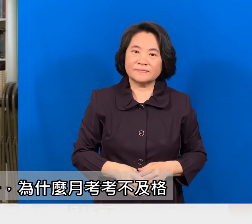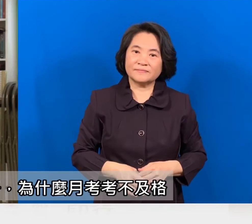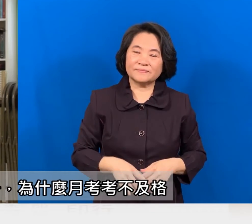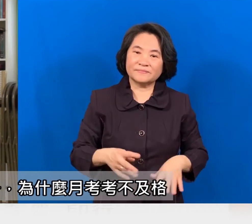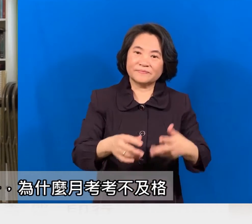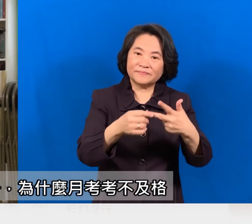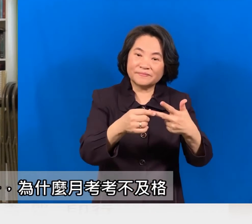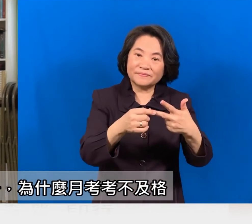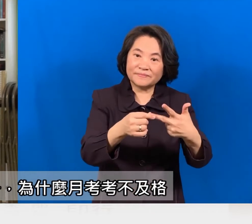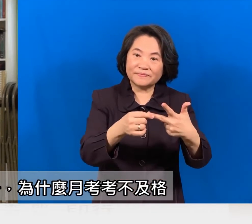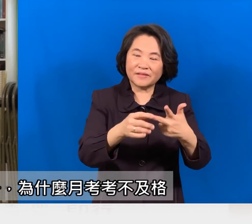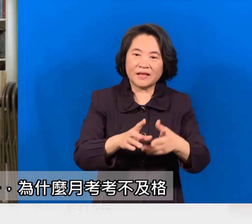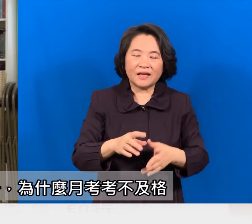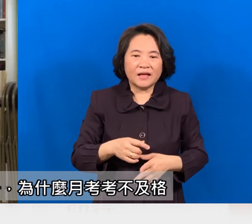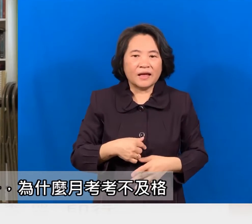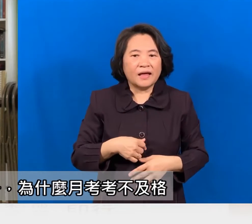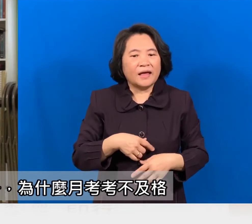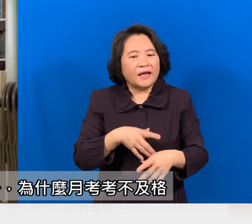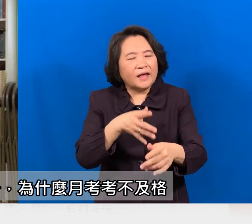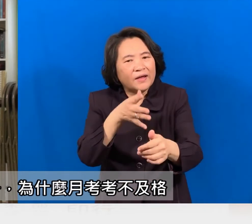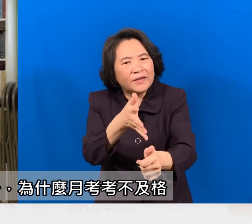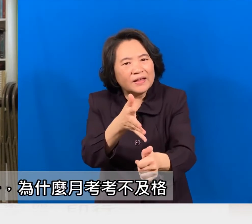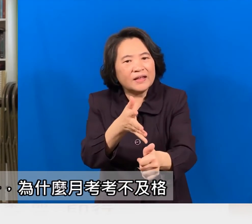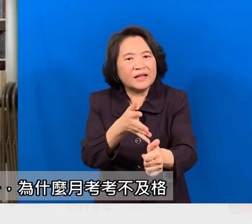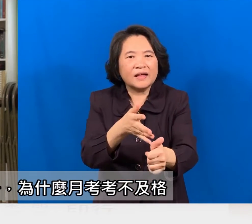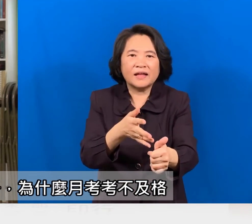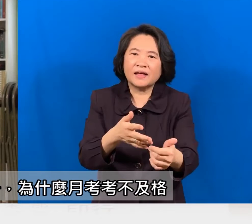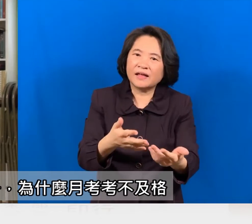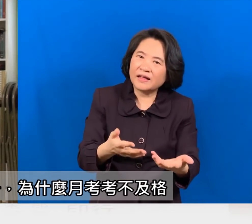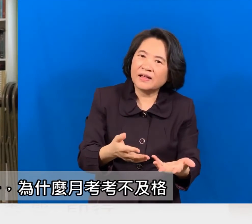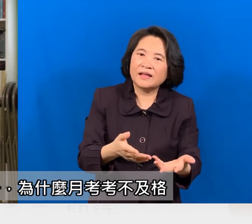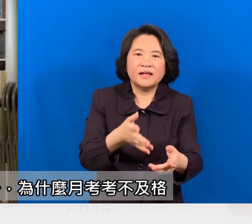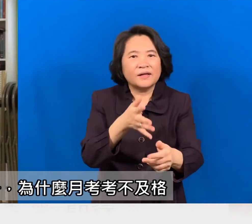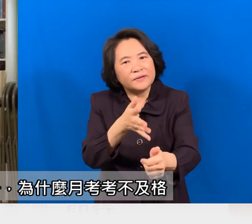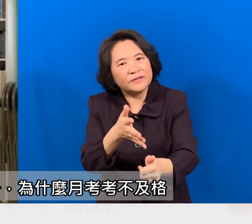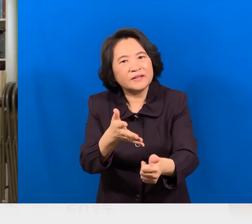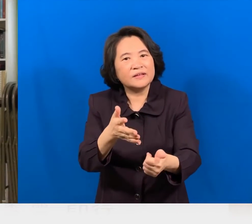7. The parents ask their child why he didn't pass his monthly exam.